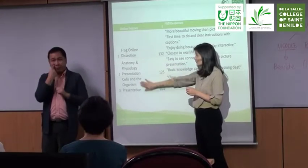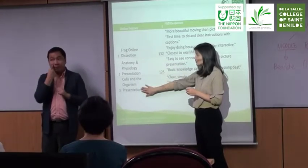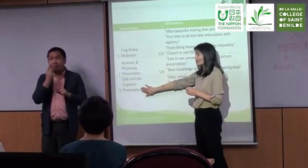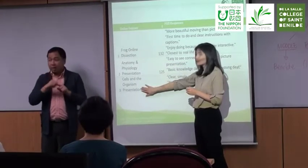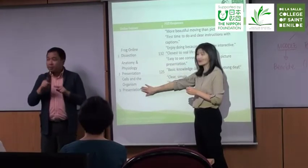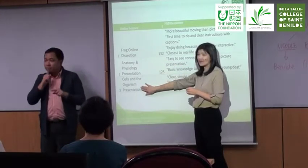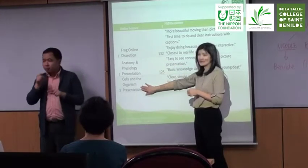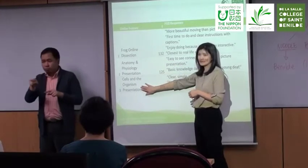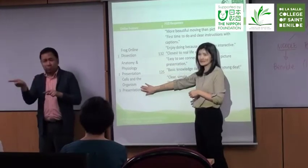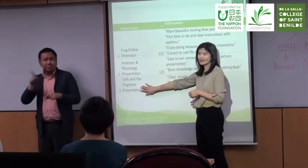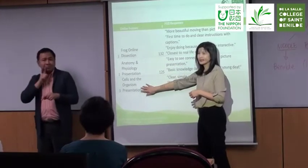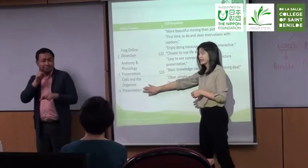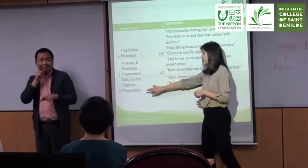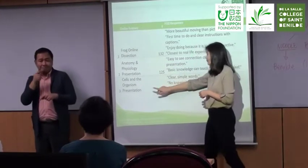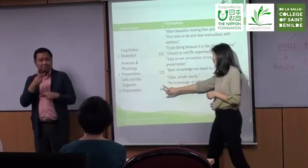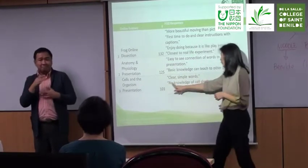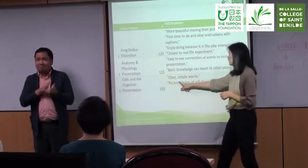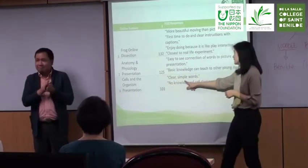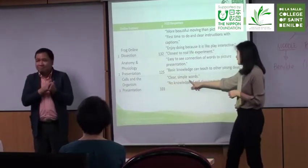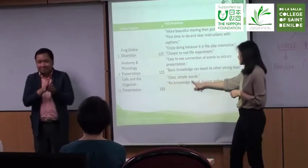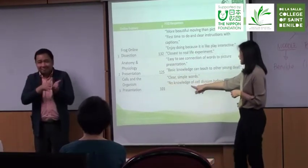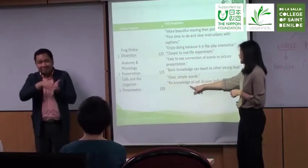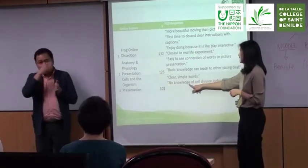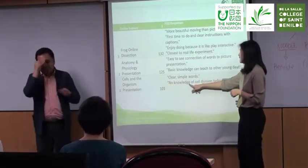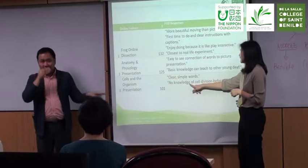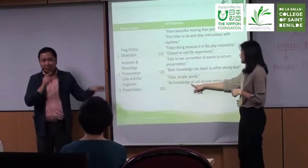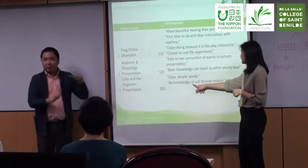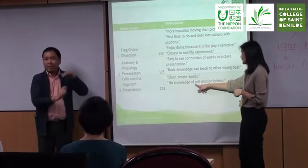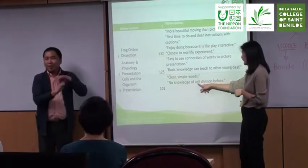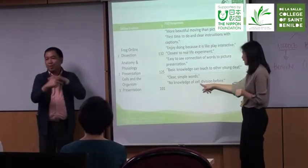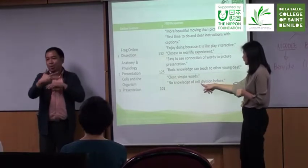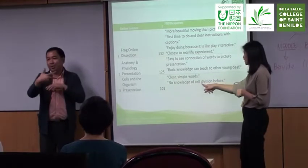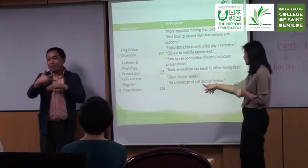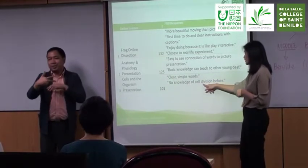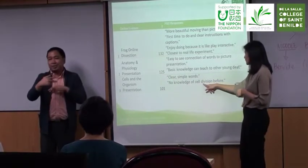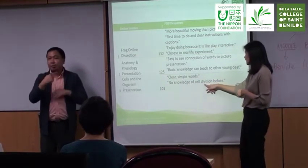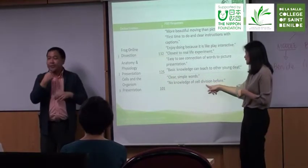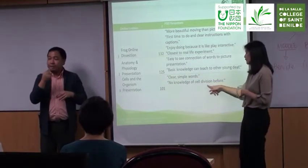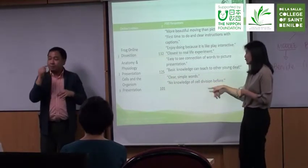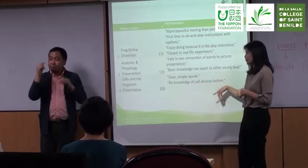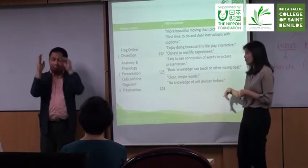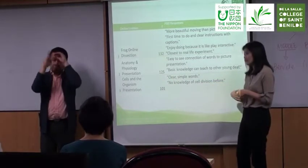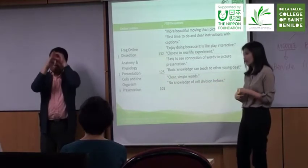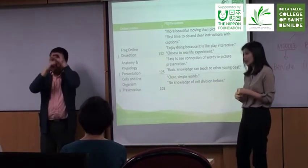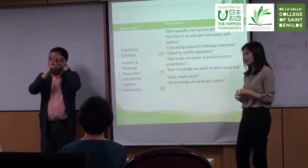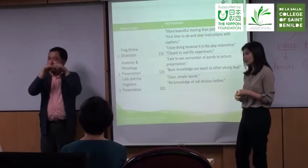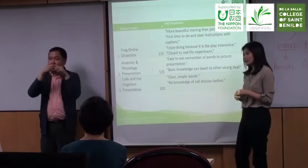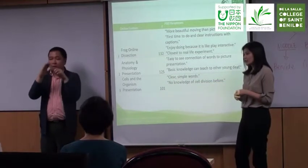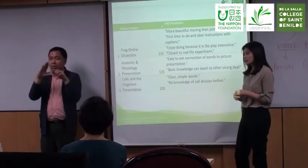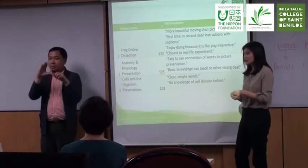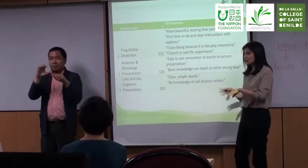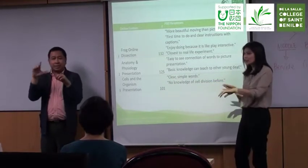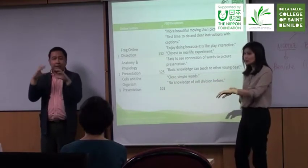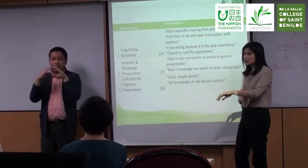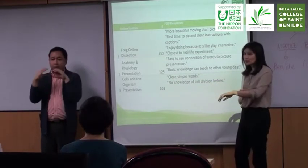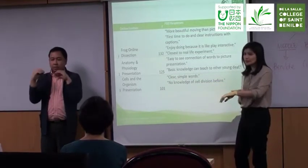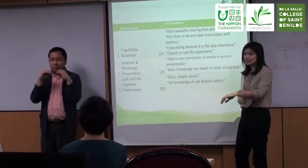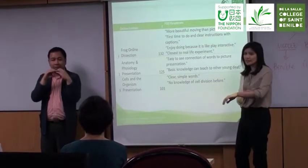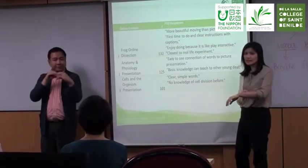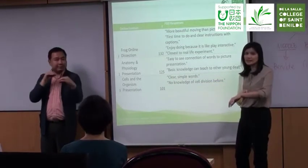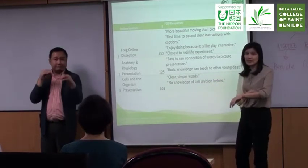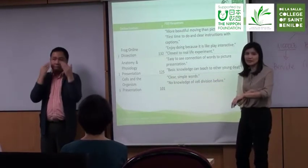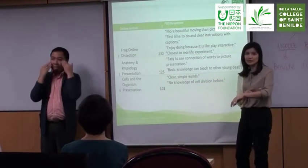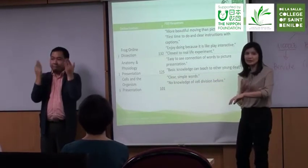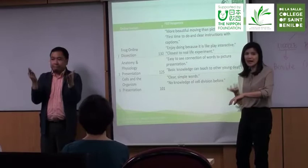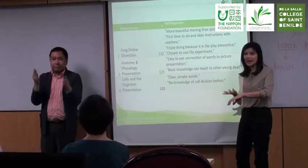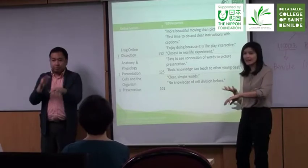actually one of their top threes. Because they say they didn't have a knowledge of cell division before. So they didn't know that